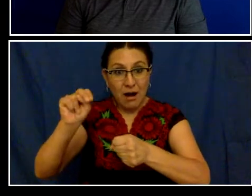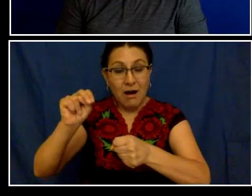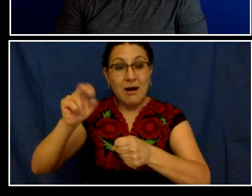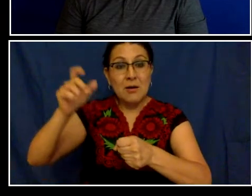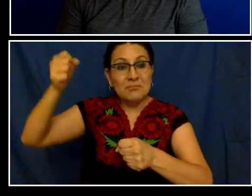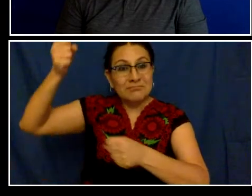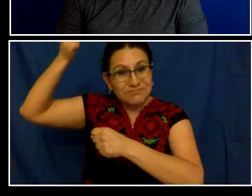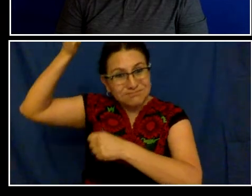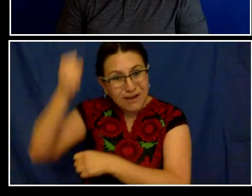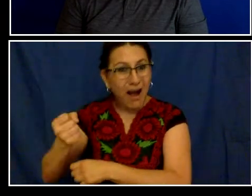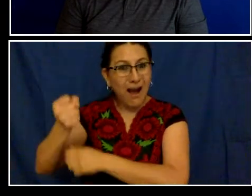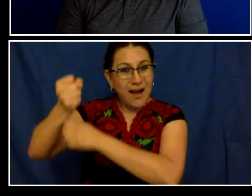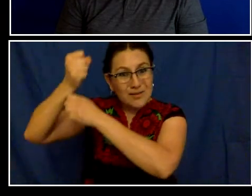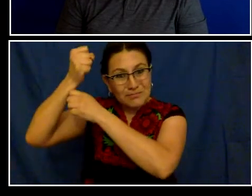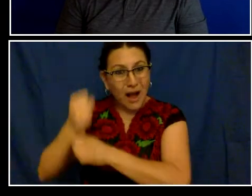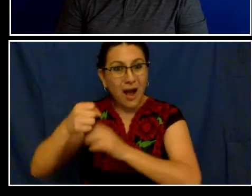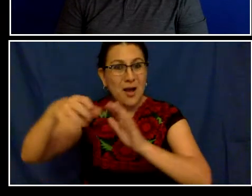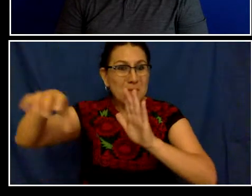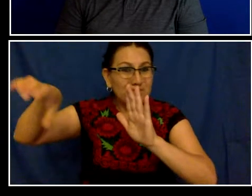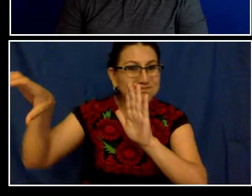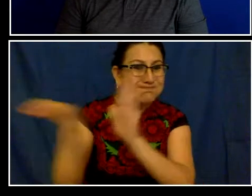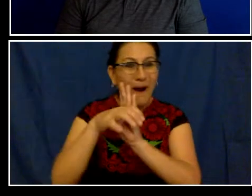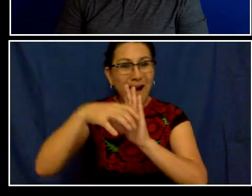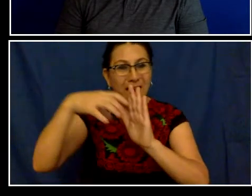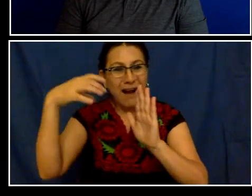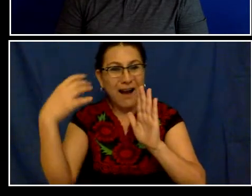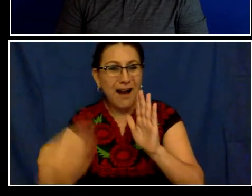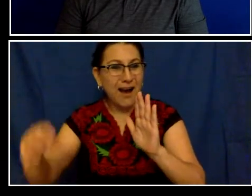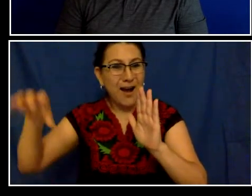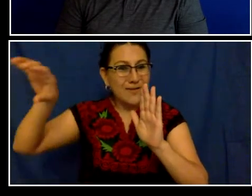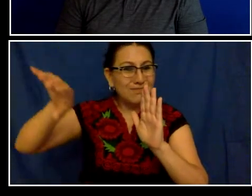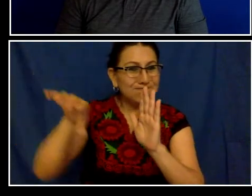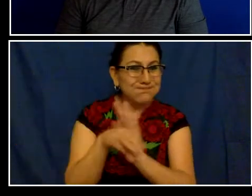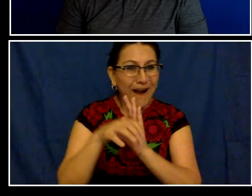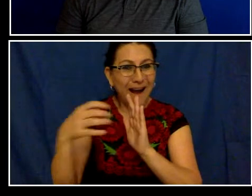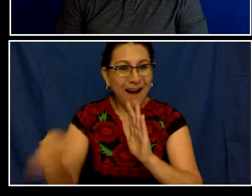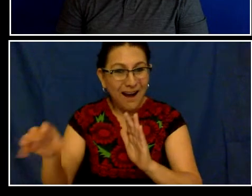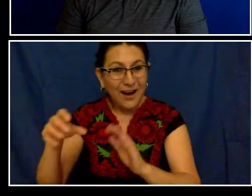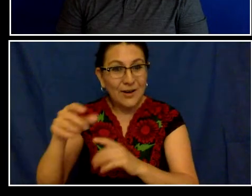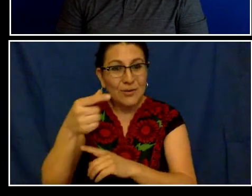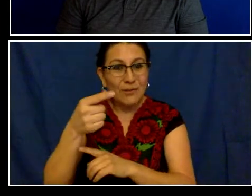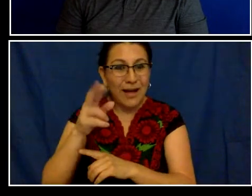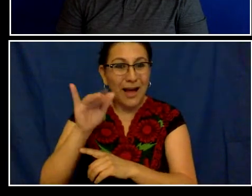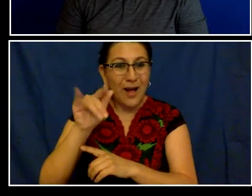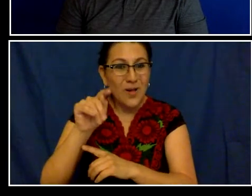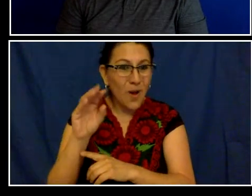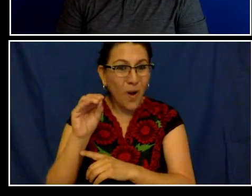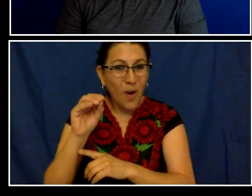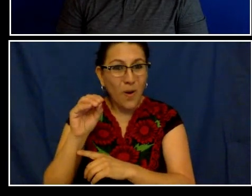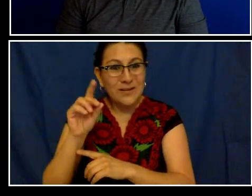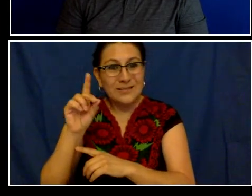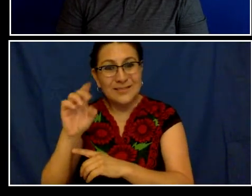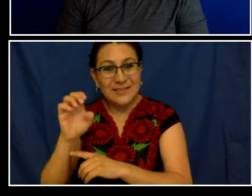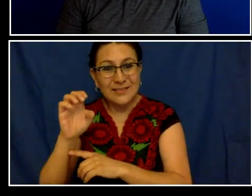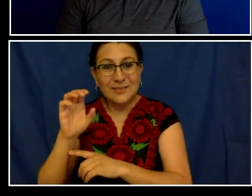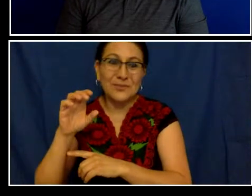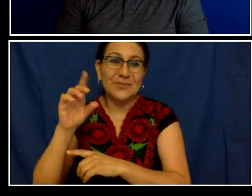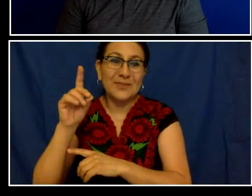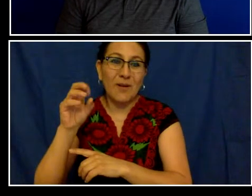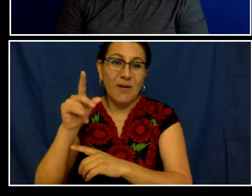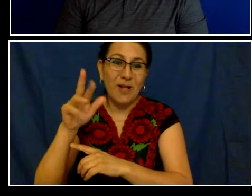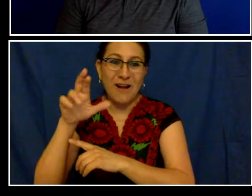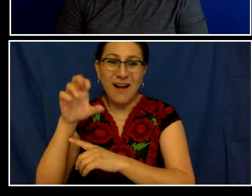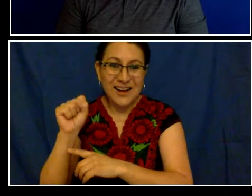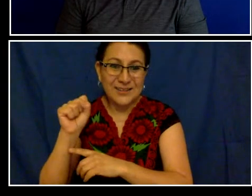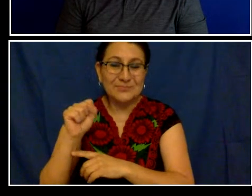would take the flag and he would show it in pride and bang it on the floor, bang the bell with the flag,